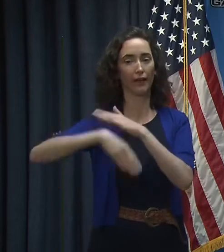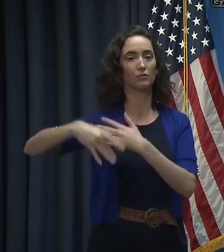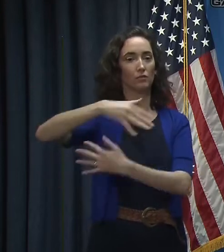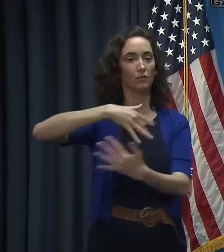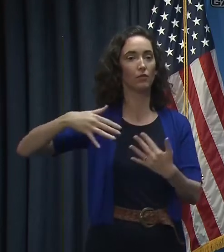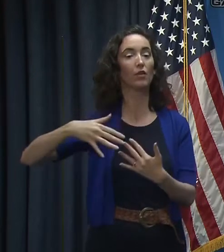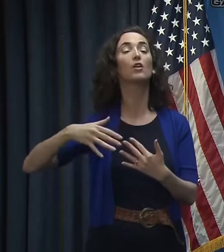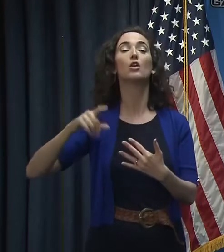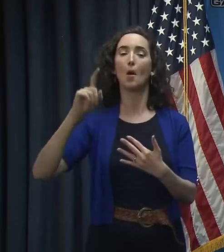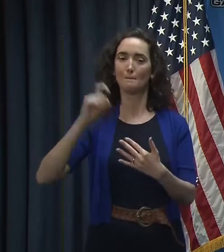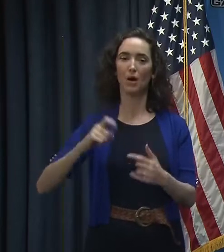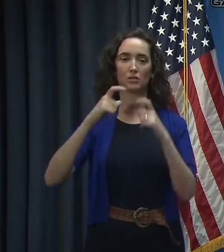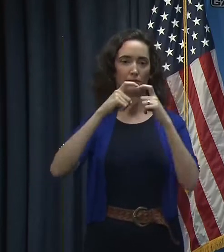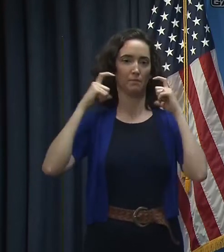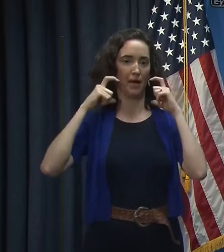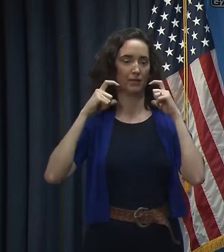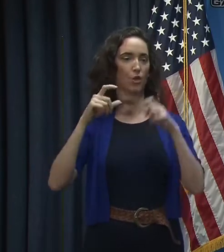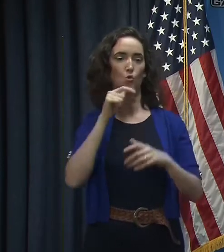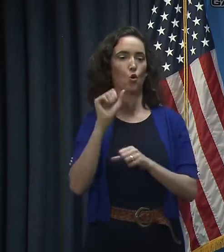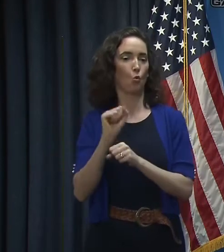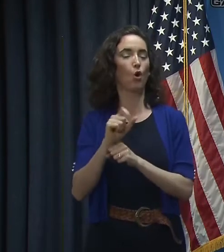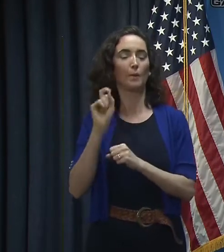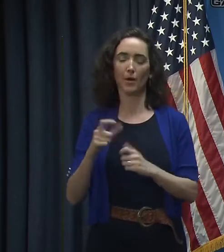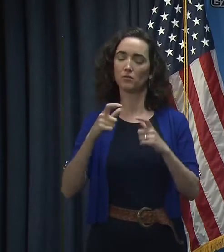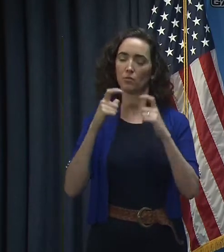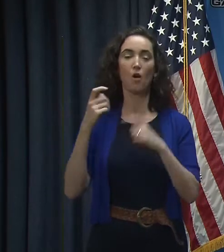effective this Friday in the order that we will be issuing.